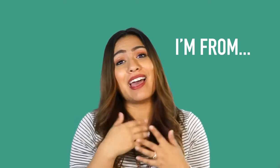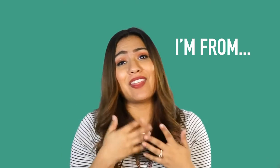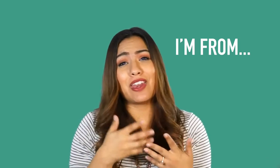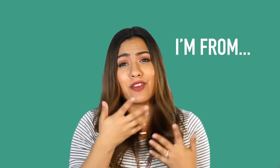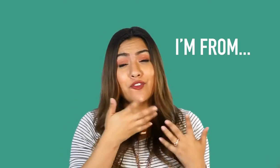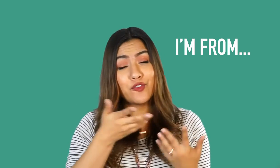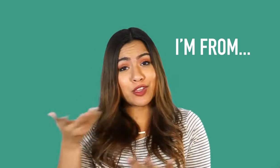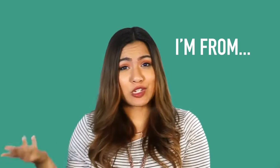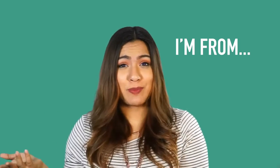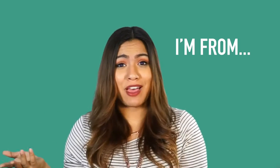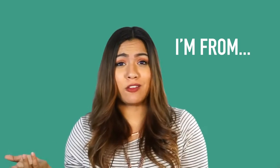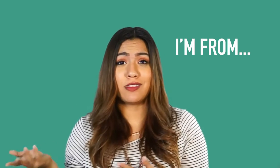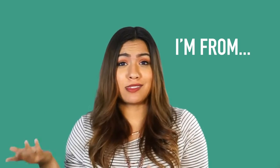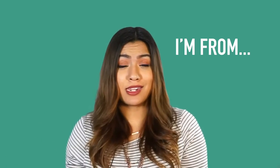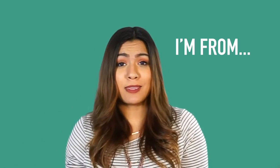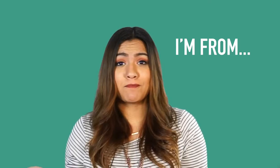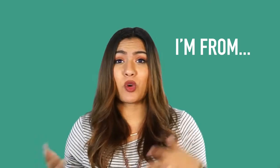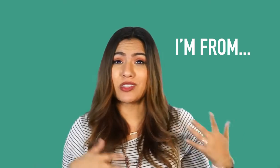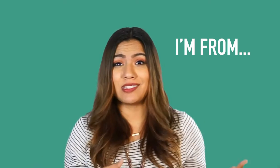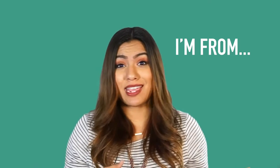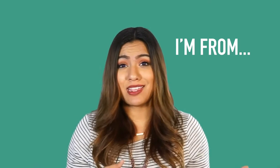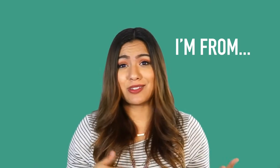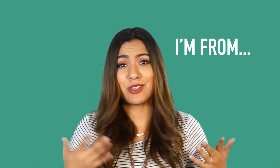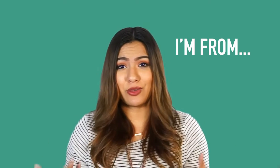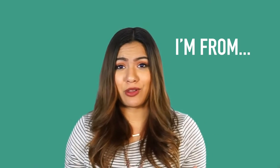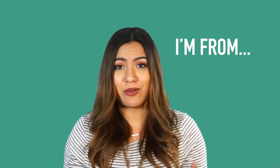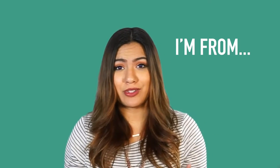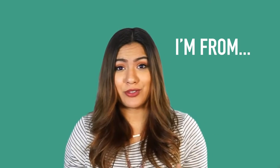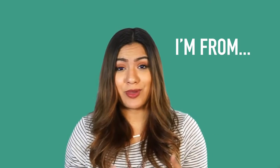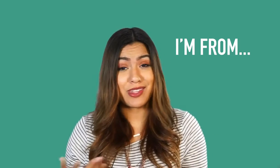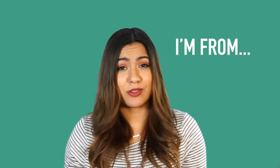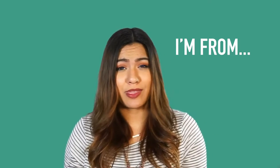and then finger spell the city or state you are going to answer with.